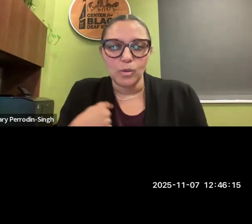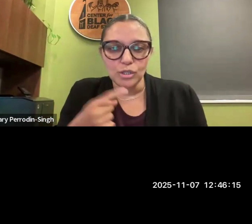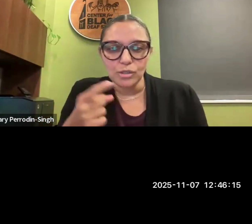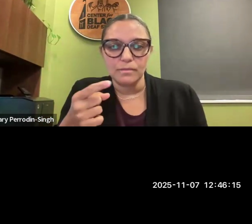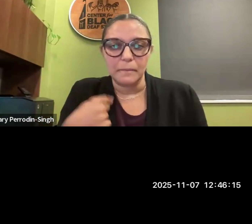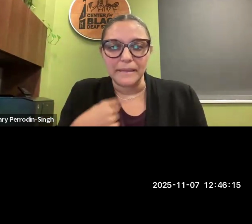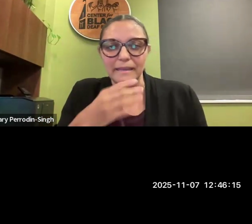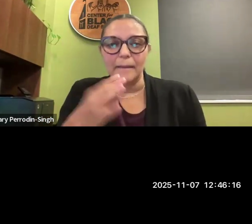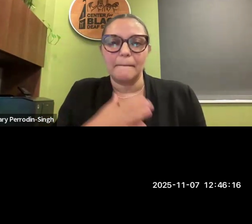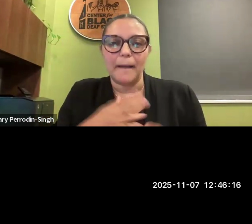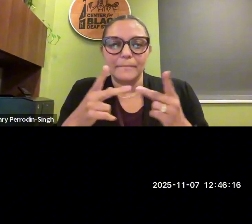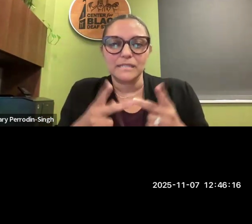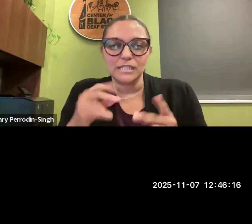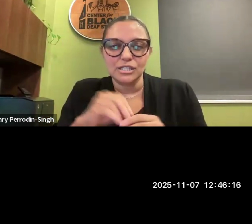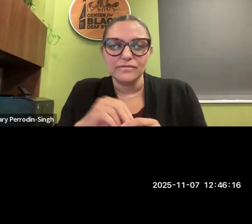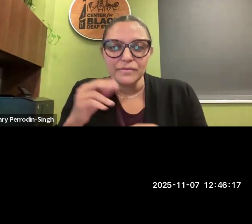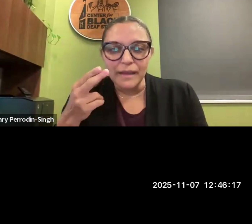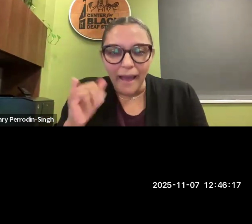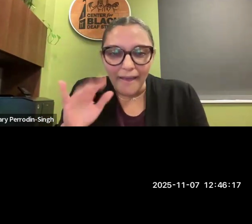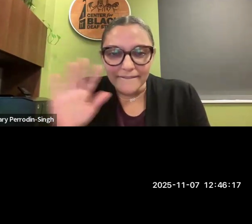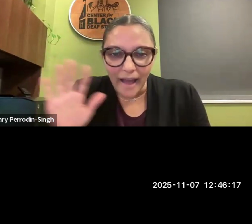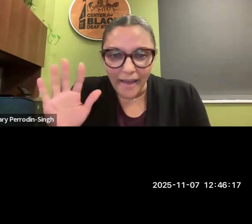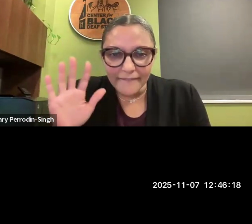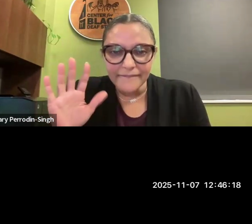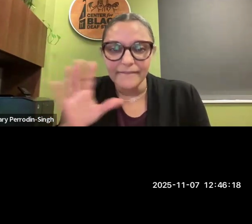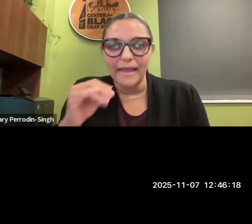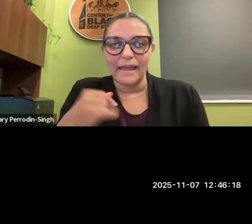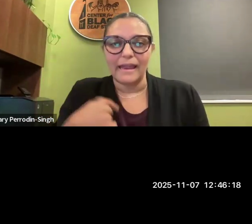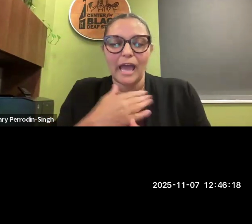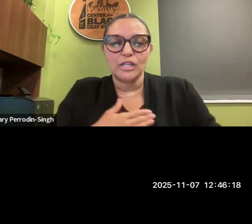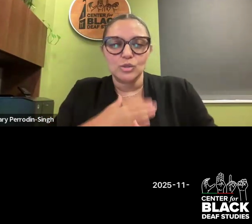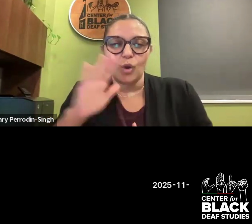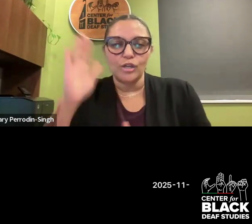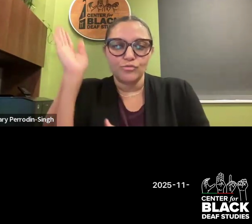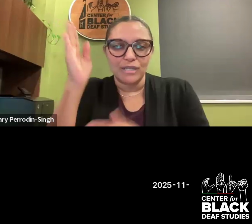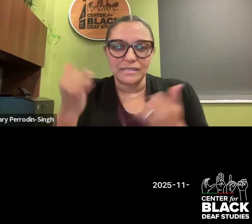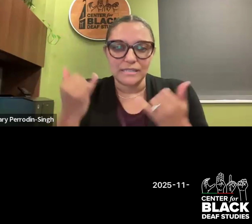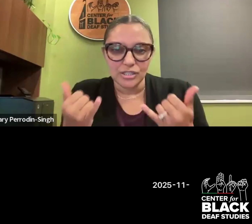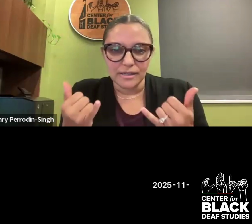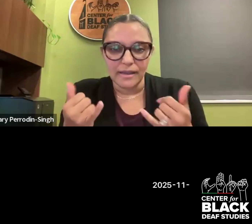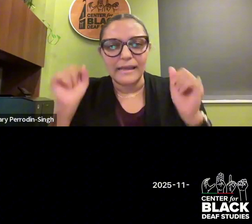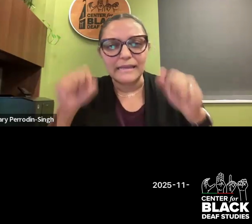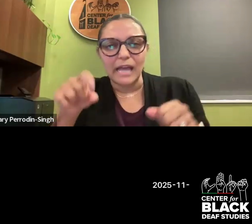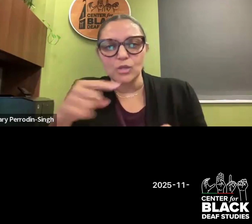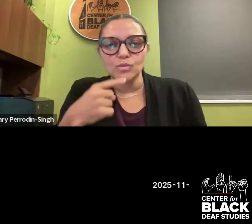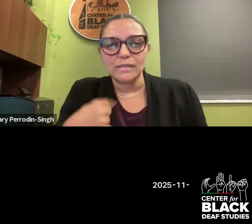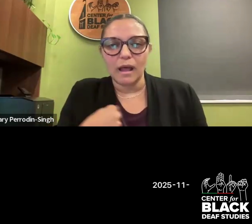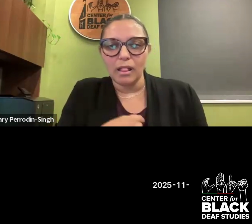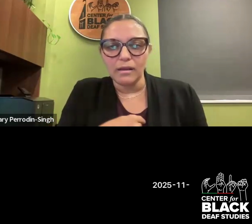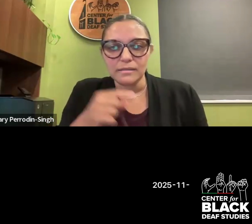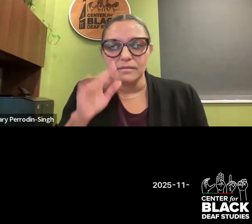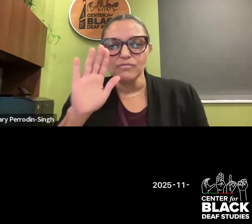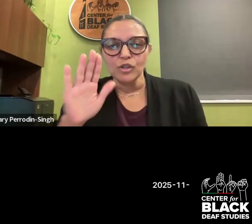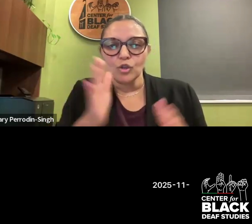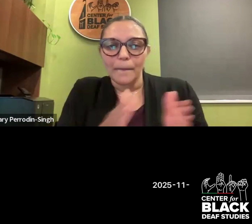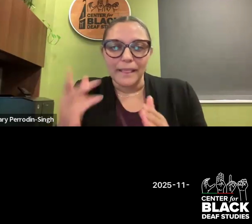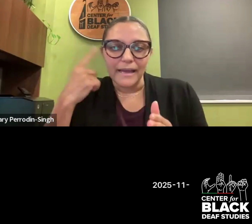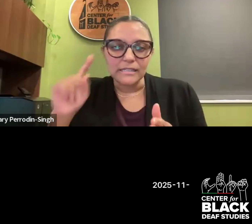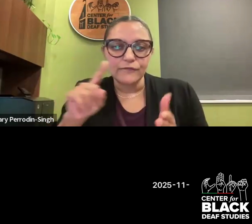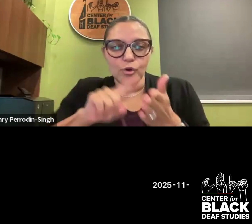about you and your new position in the High Five, and I enjoyed your presentation today. Could you tell us what